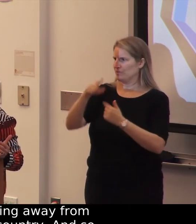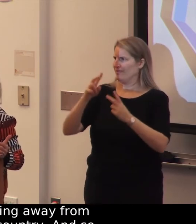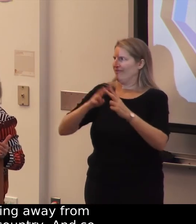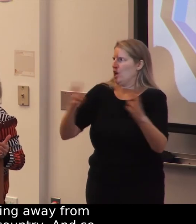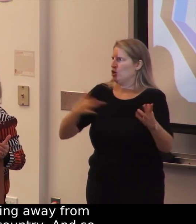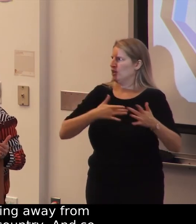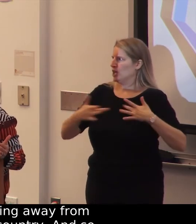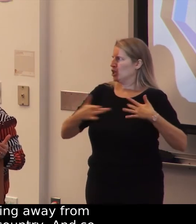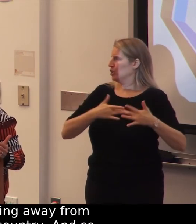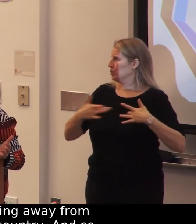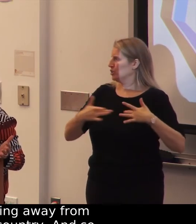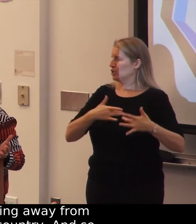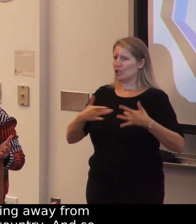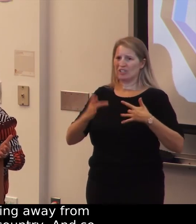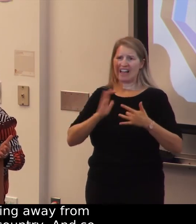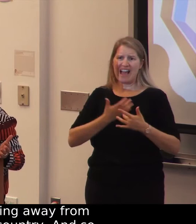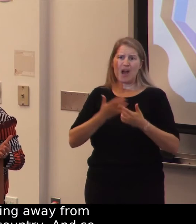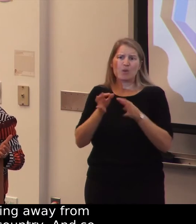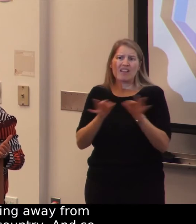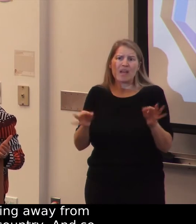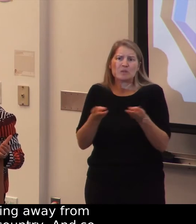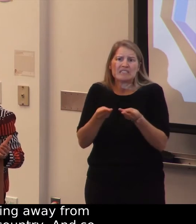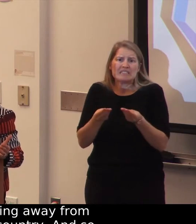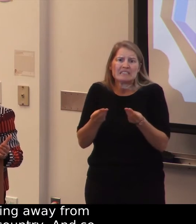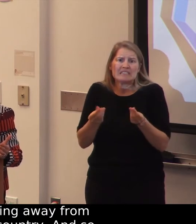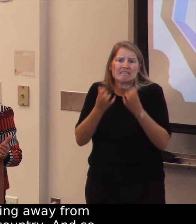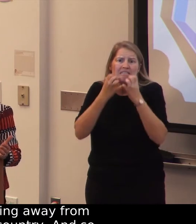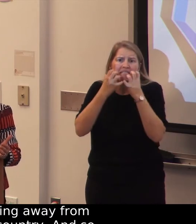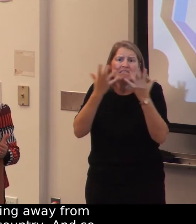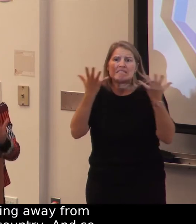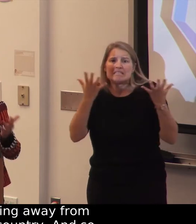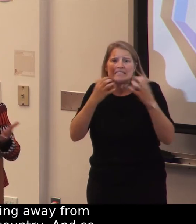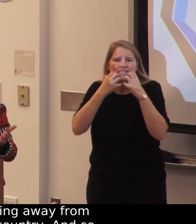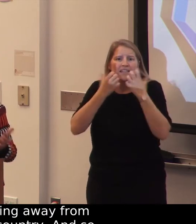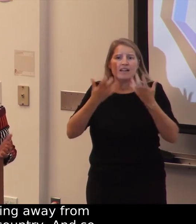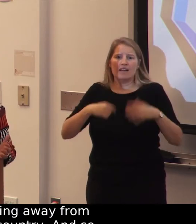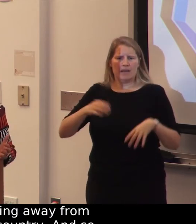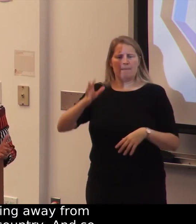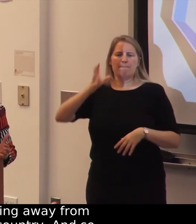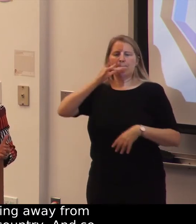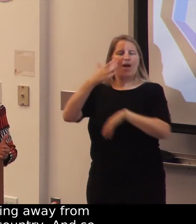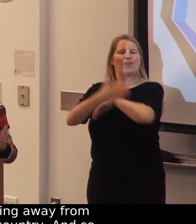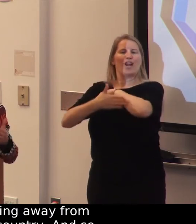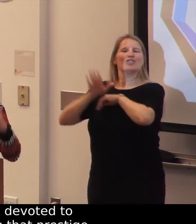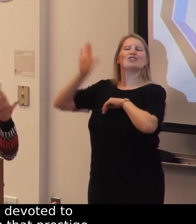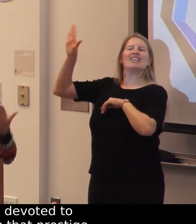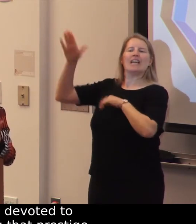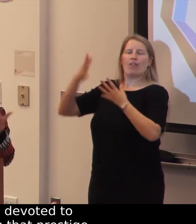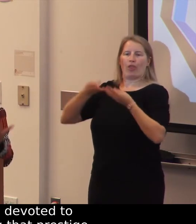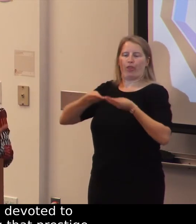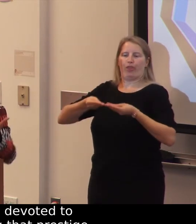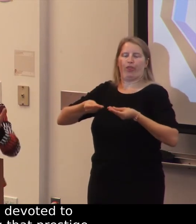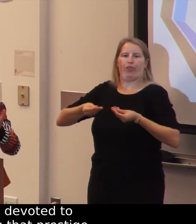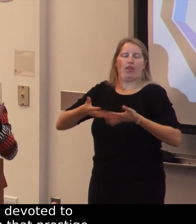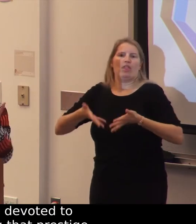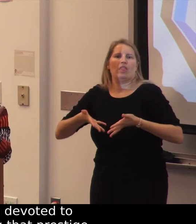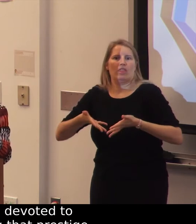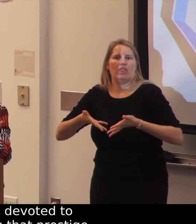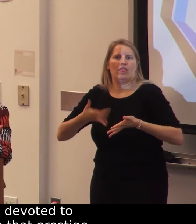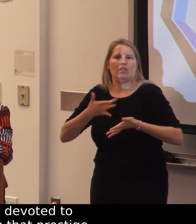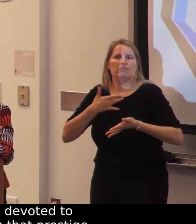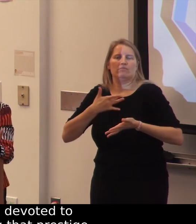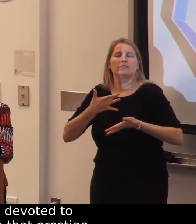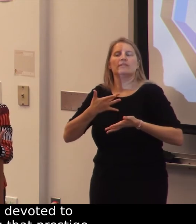the language that they so love is eroding, okay, away from the mother country, right? And so then there's